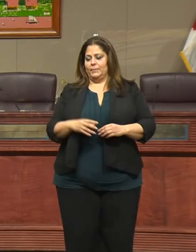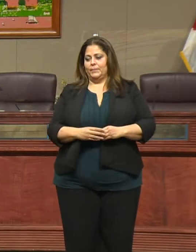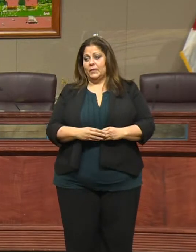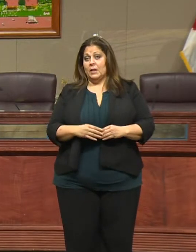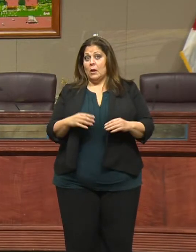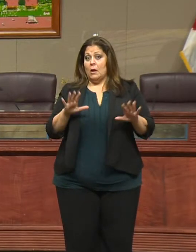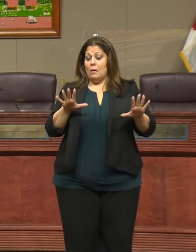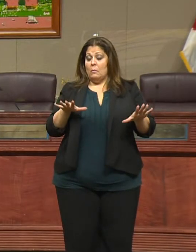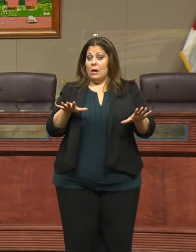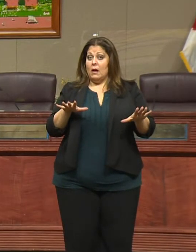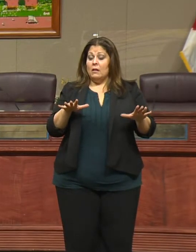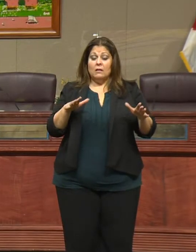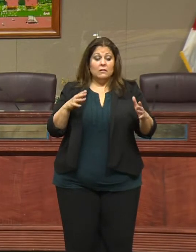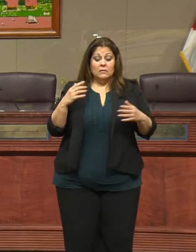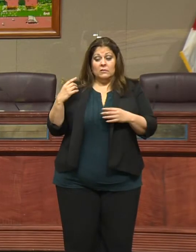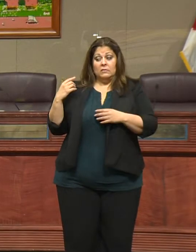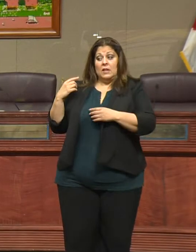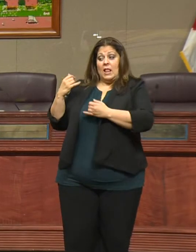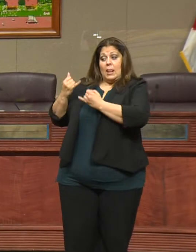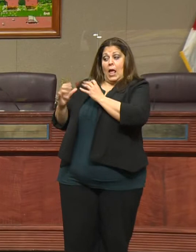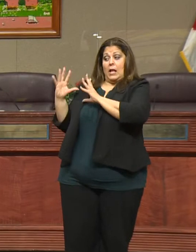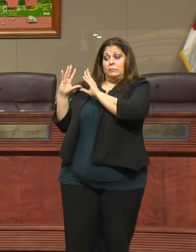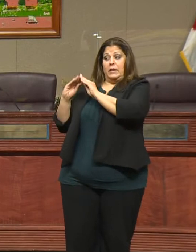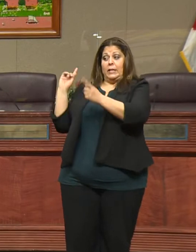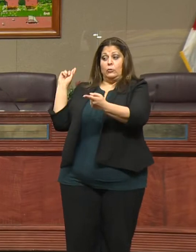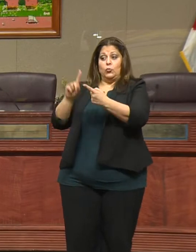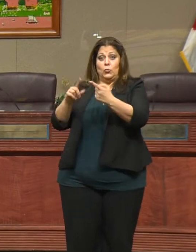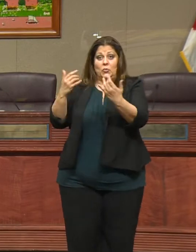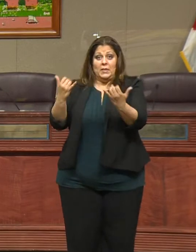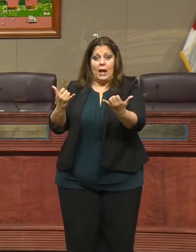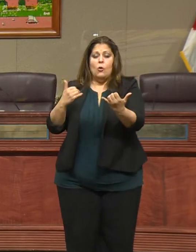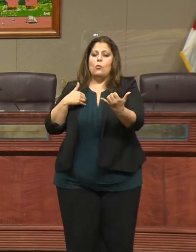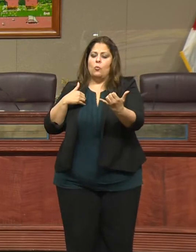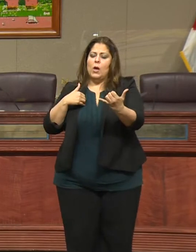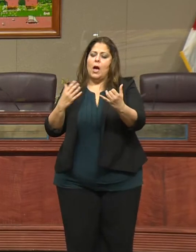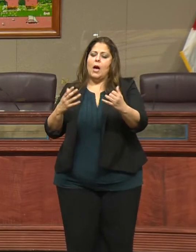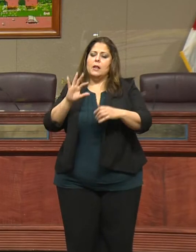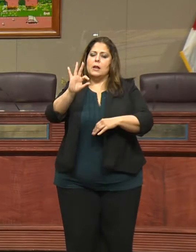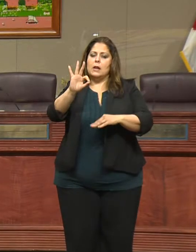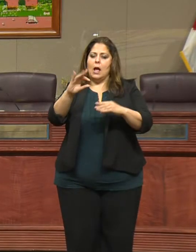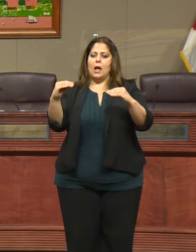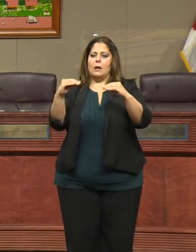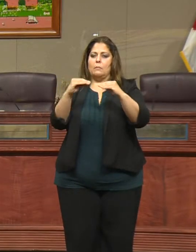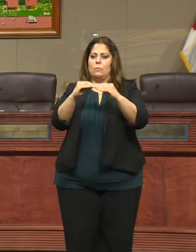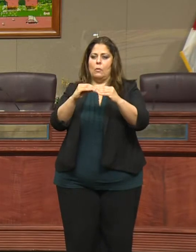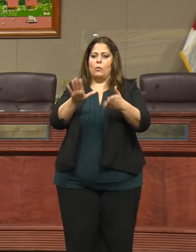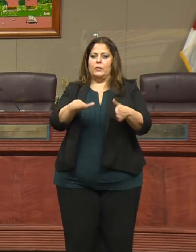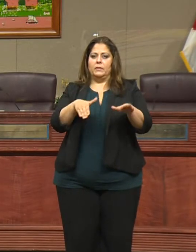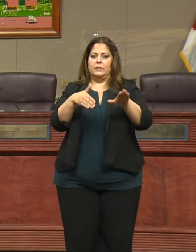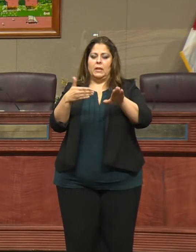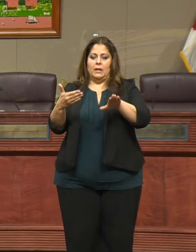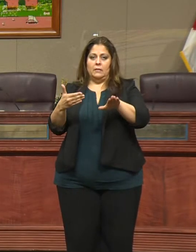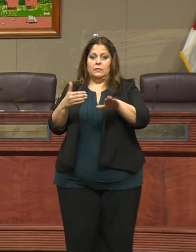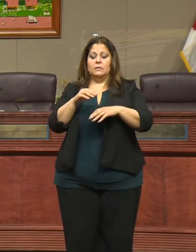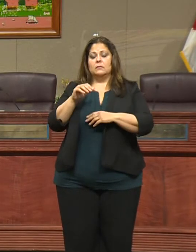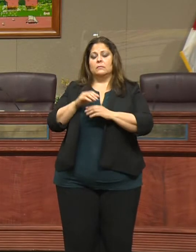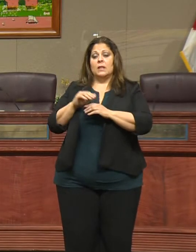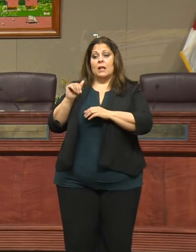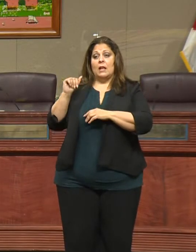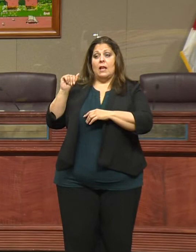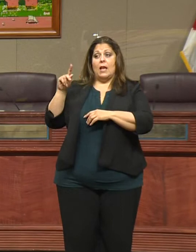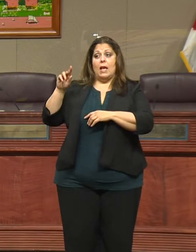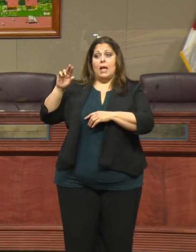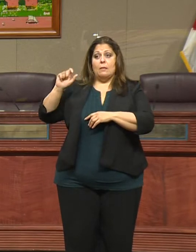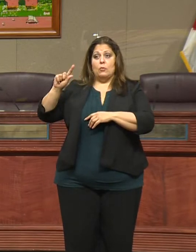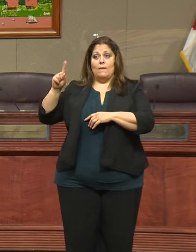Unfortunately, since we last spoke, we've had an additional 9 COVID-19 related deaths reported. This is since April 1, which brings